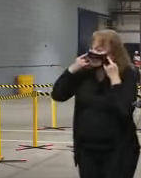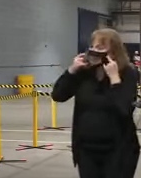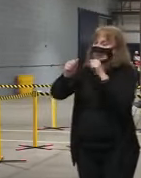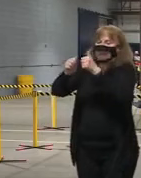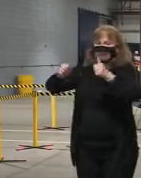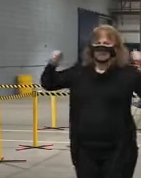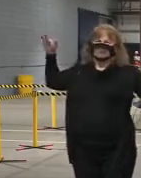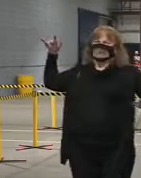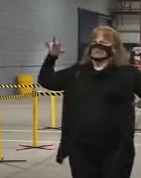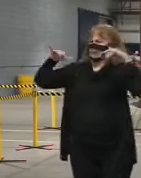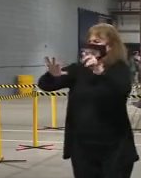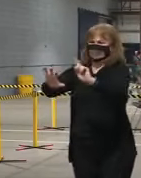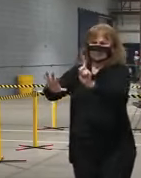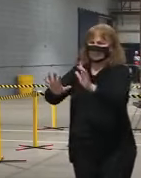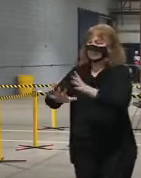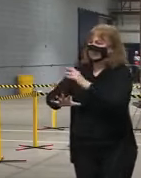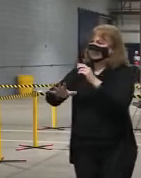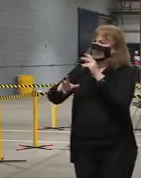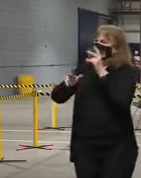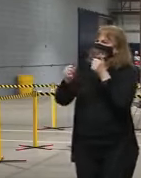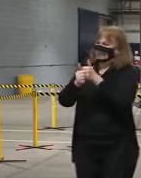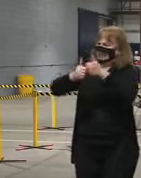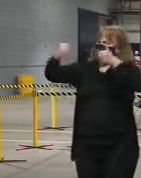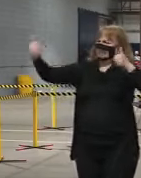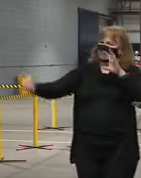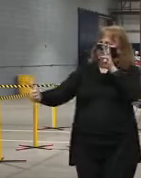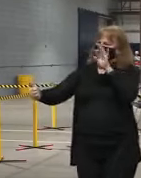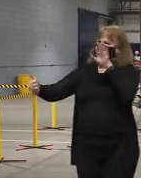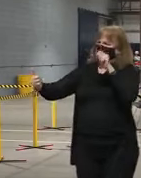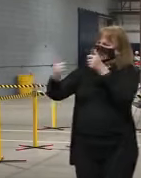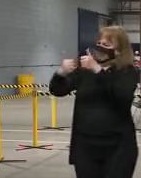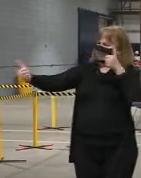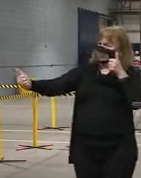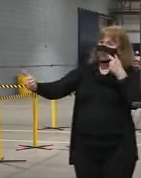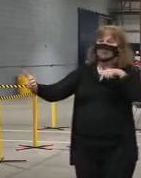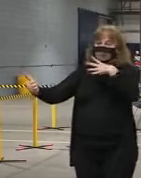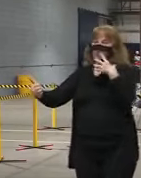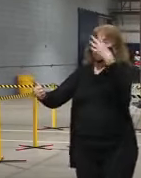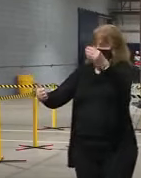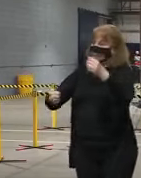avoid large gatherings, and keep 6 feet of distance when you venture out.